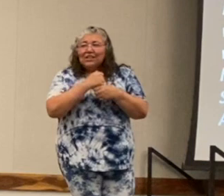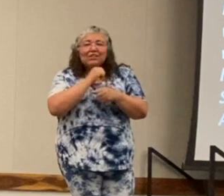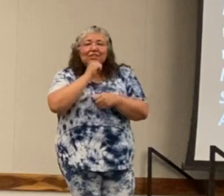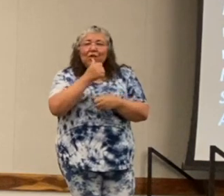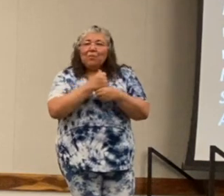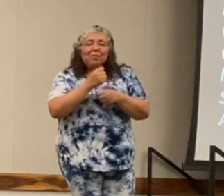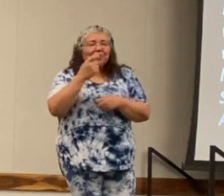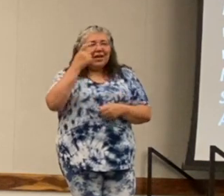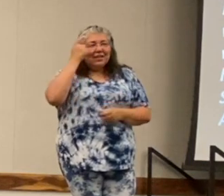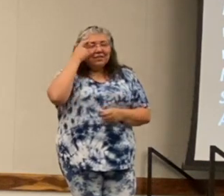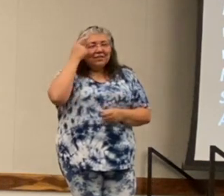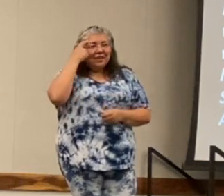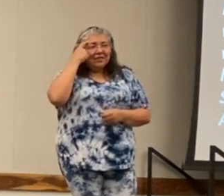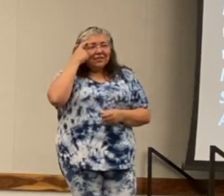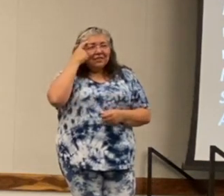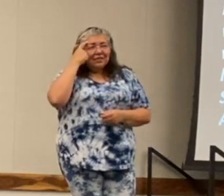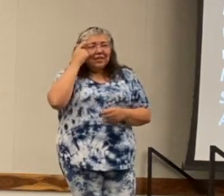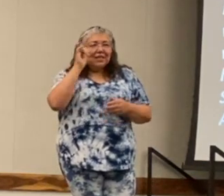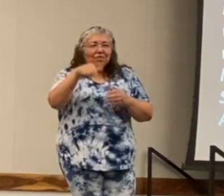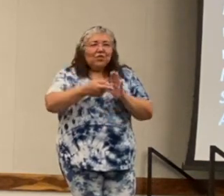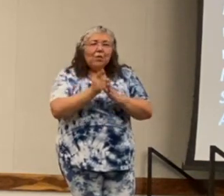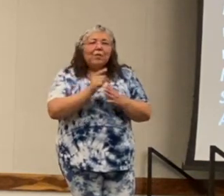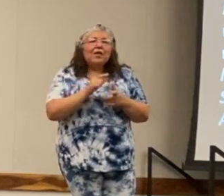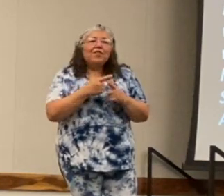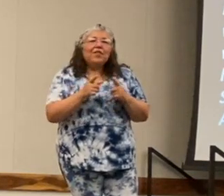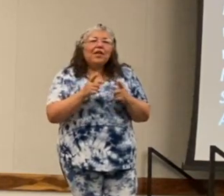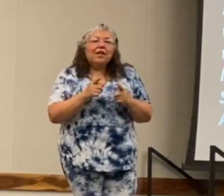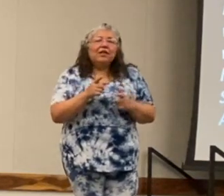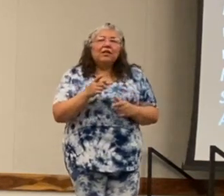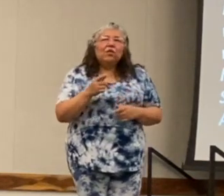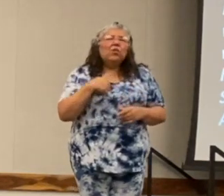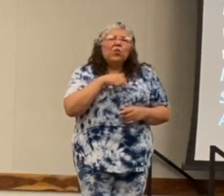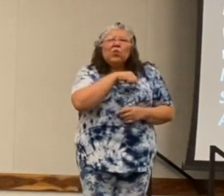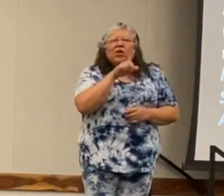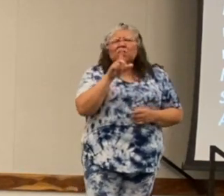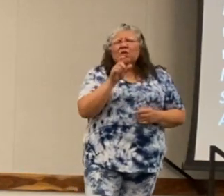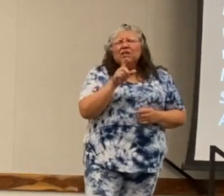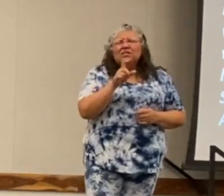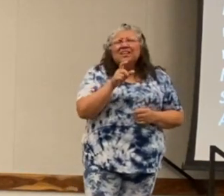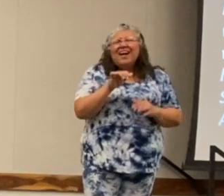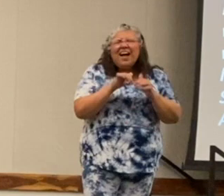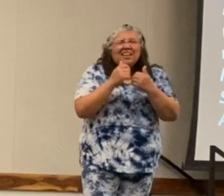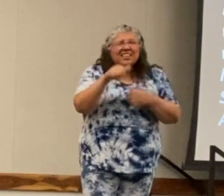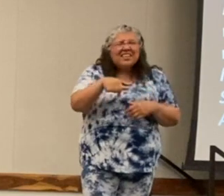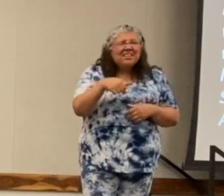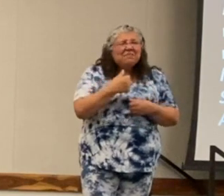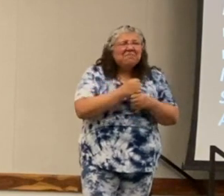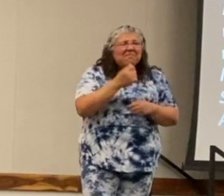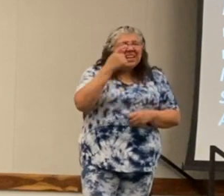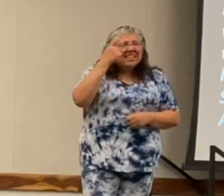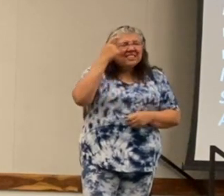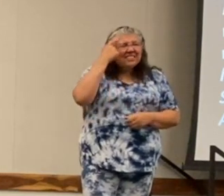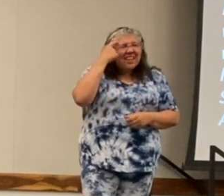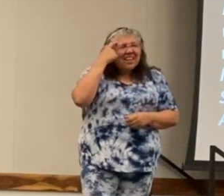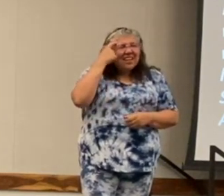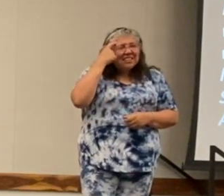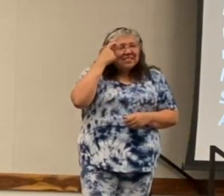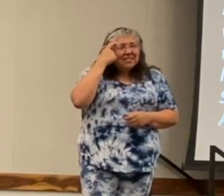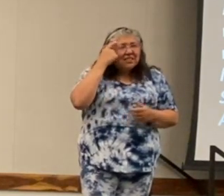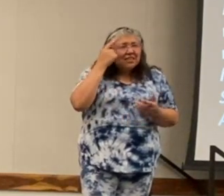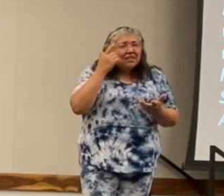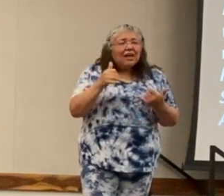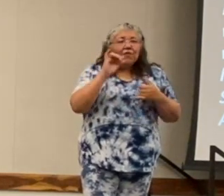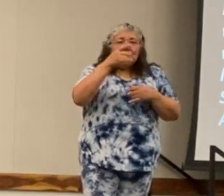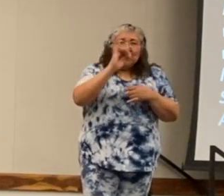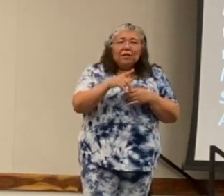to us in a certain moment, and then we start questioning them. Lord, how does this make sense at all? Right,